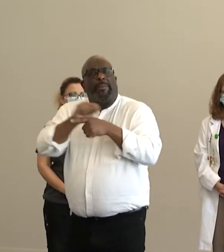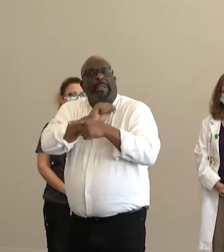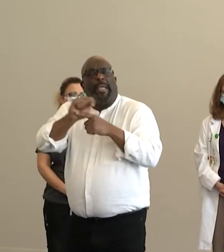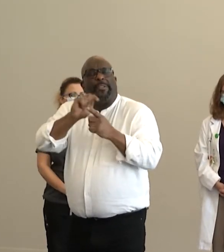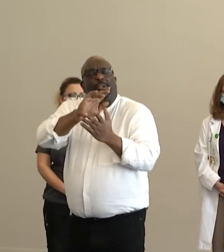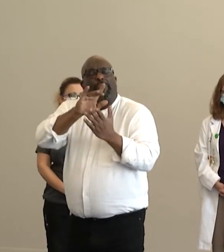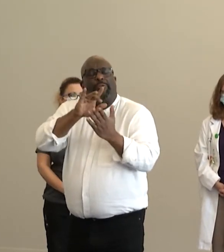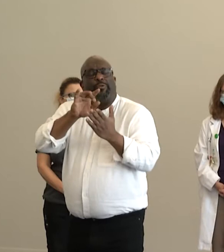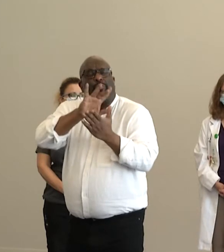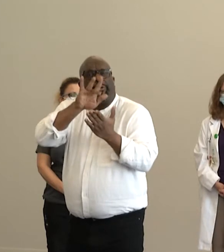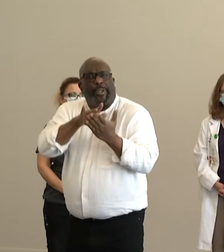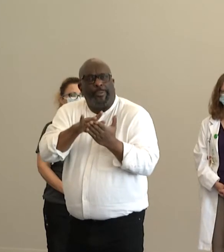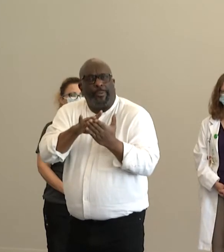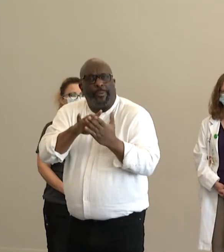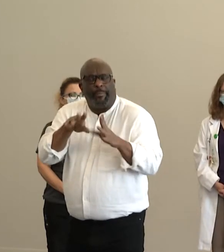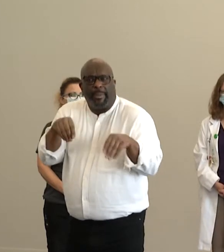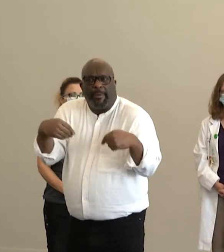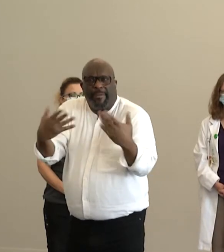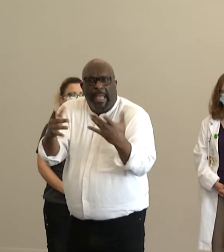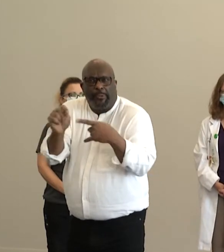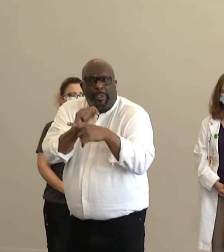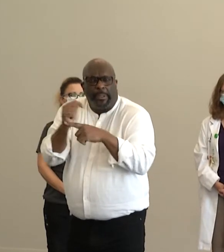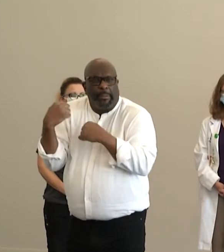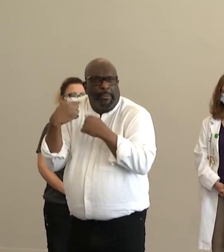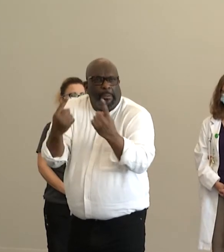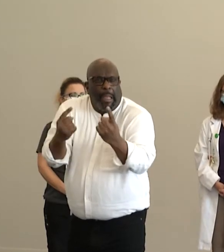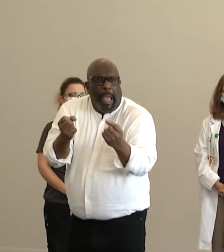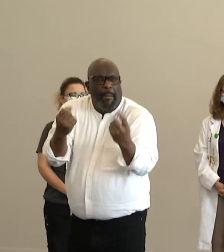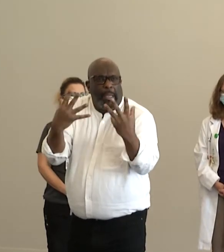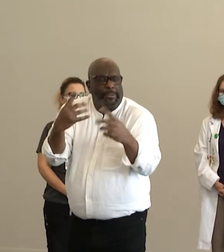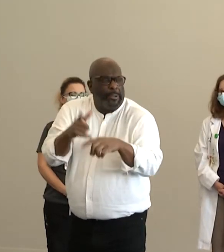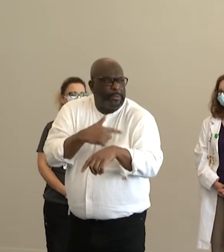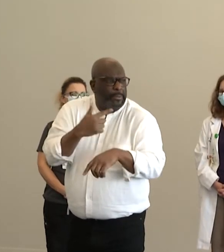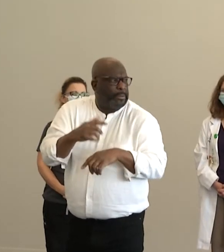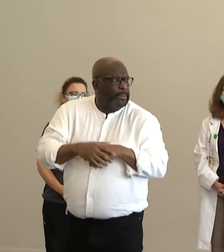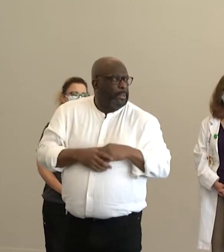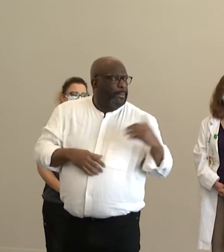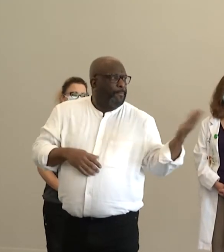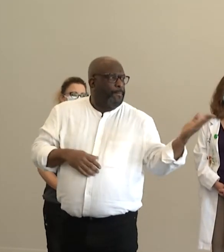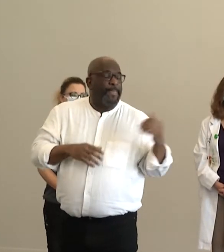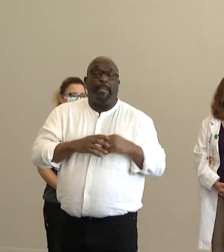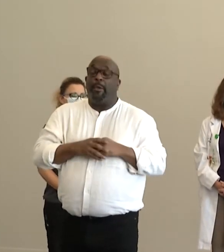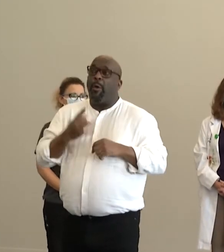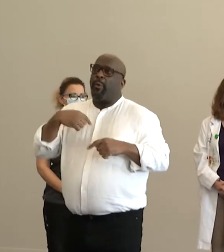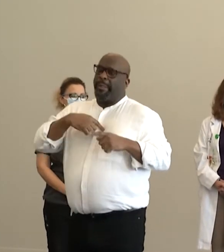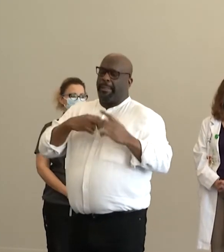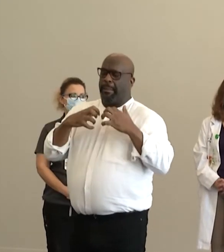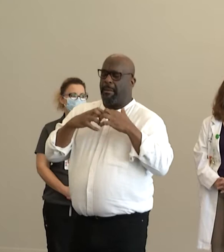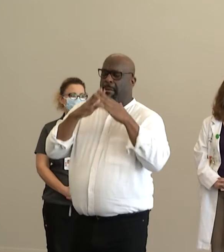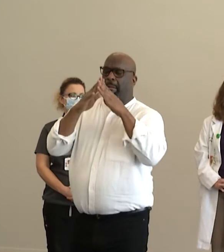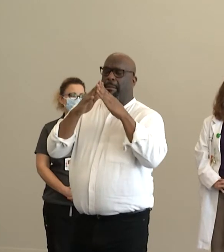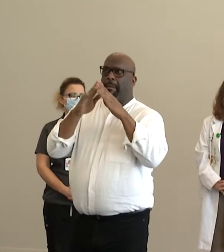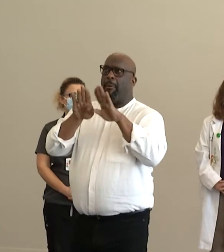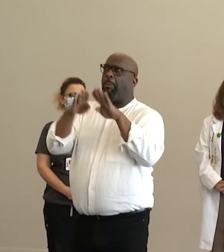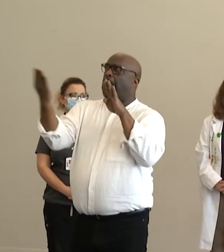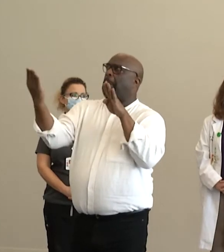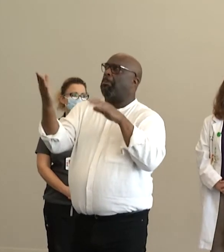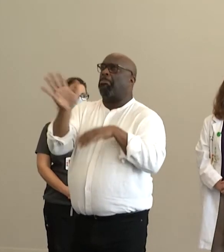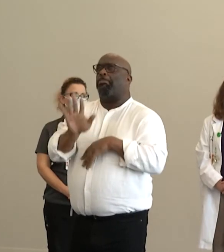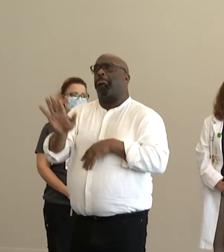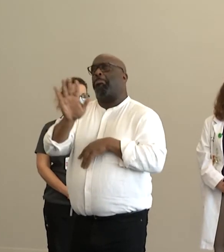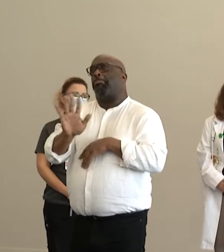people? Do you want me to continue? Yeah, go ahead. Okay. We opened in, I would